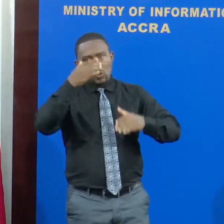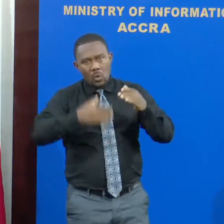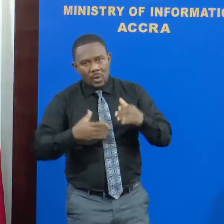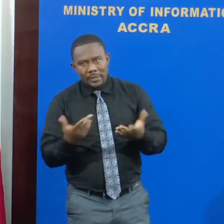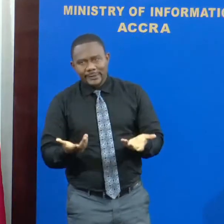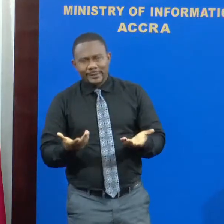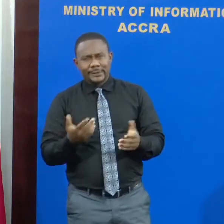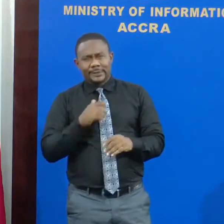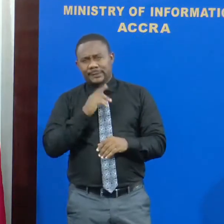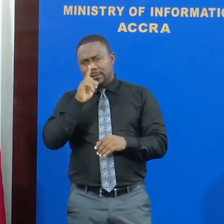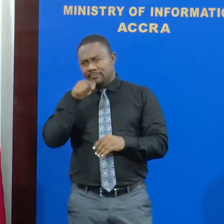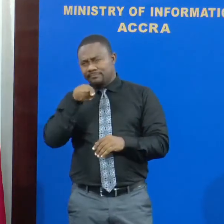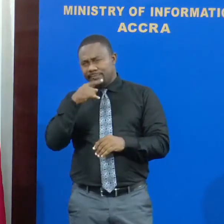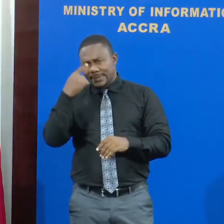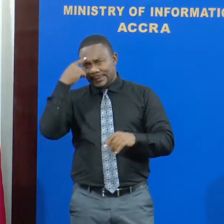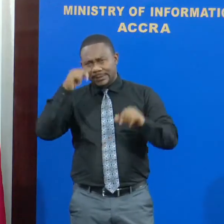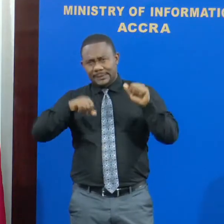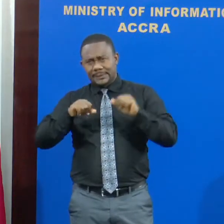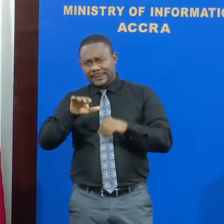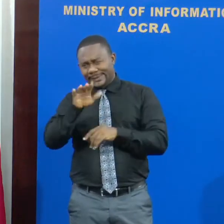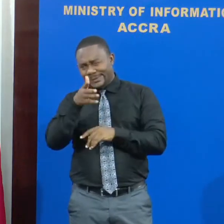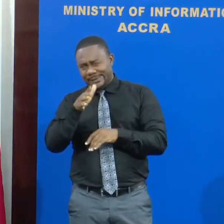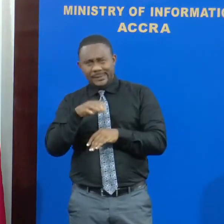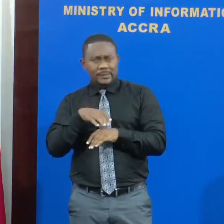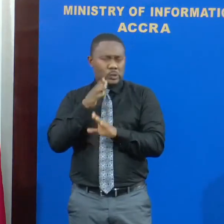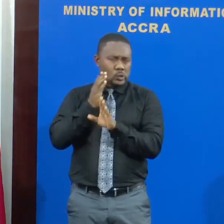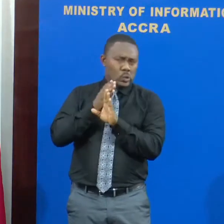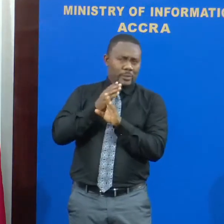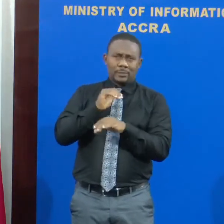people who come to us